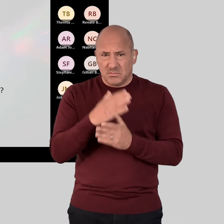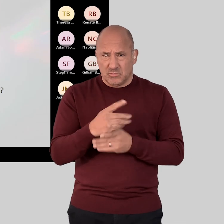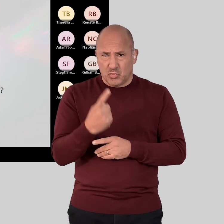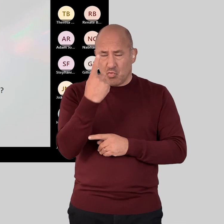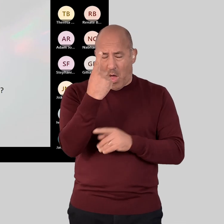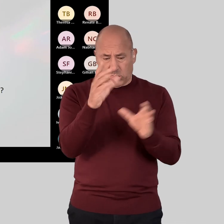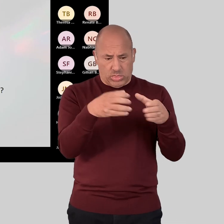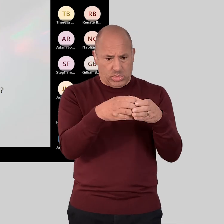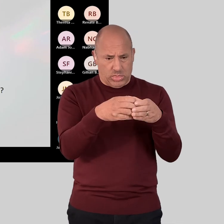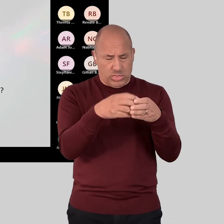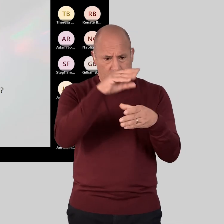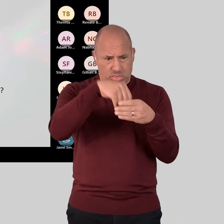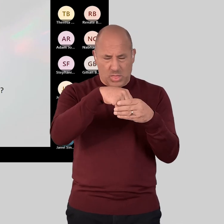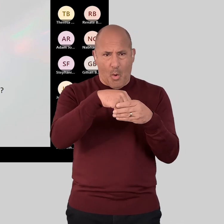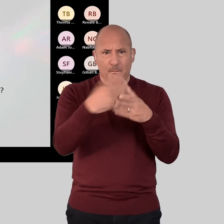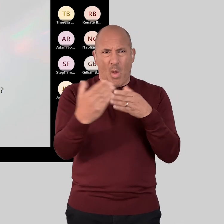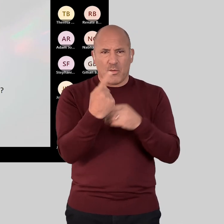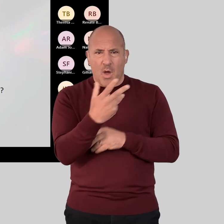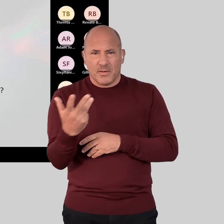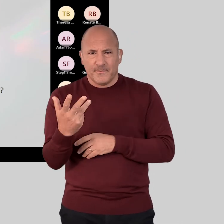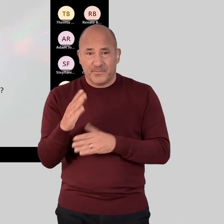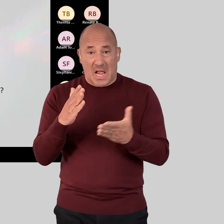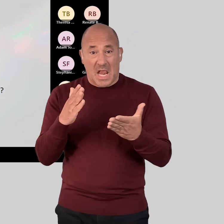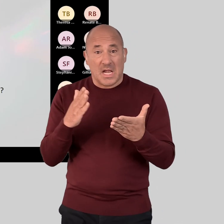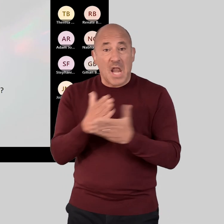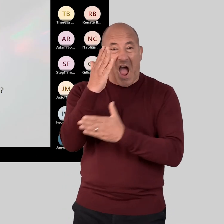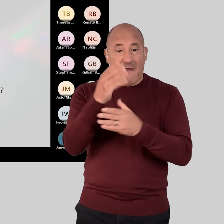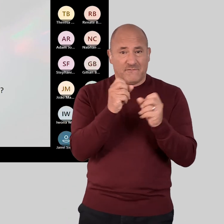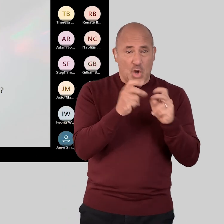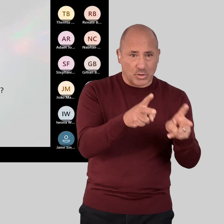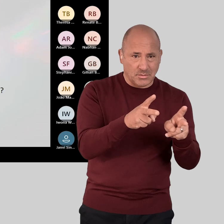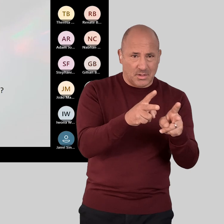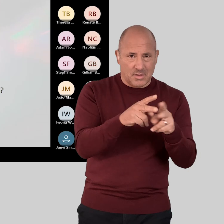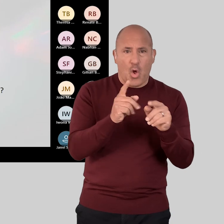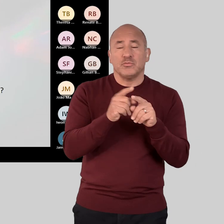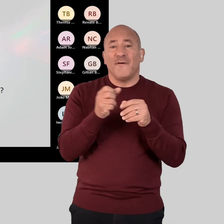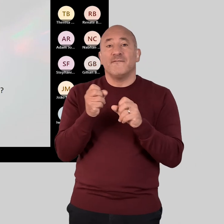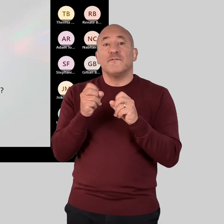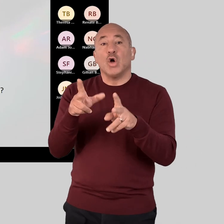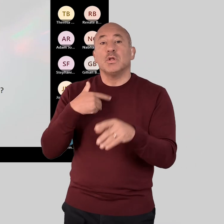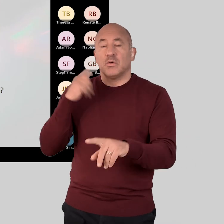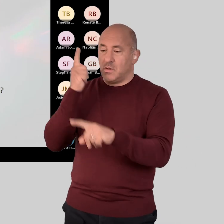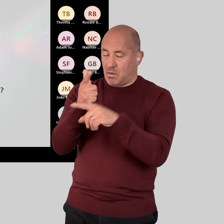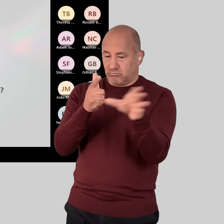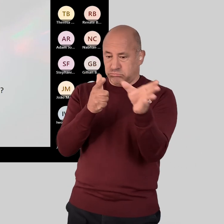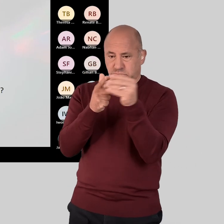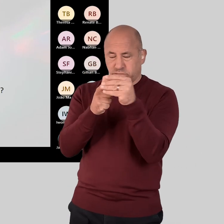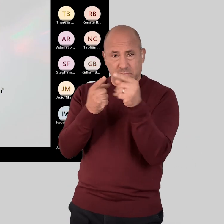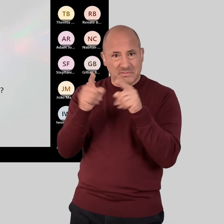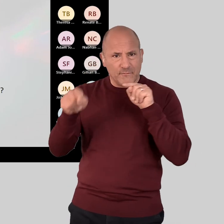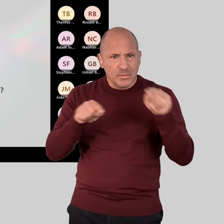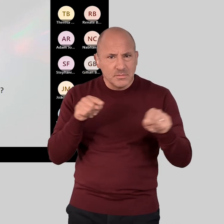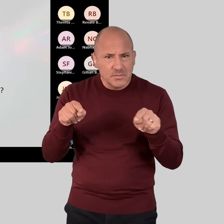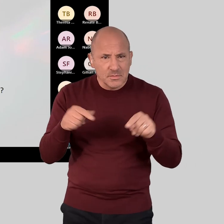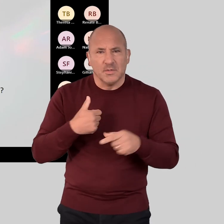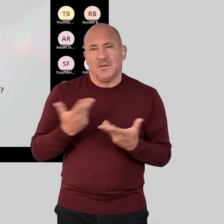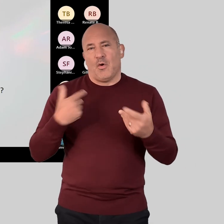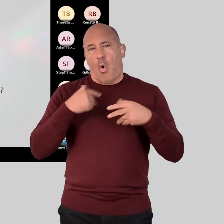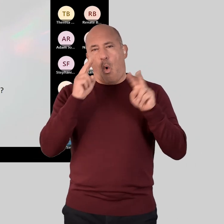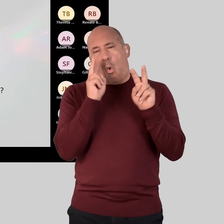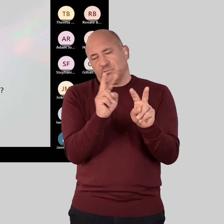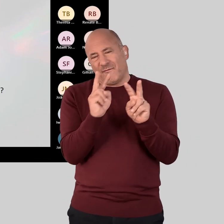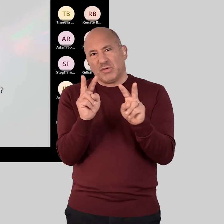dance exist in more than one entity, in the live ephemeral version and in the version that is captured and viewed through the medium of film? Some of these observations